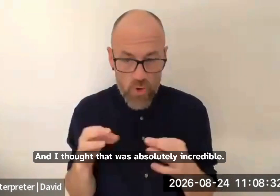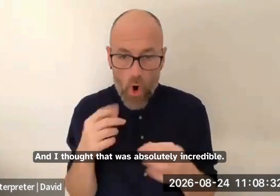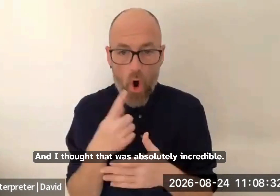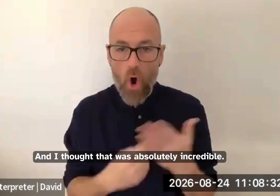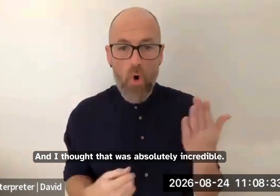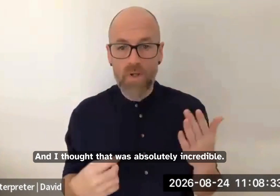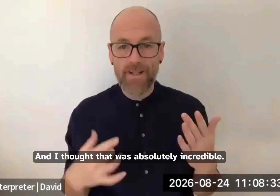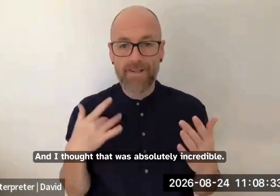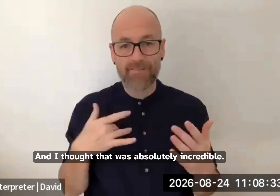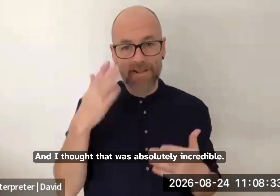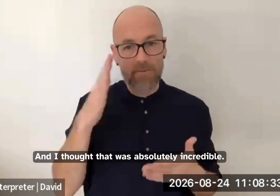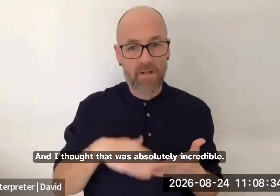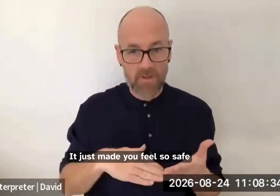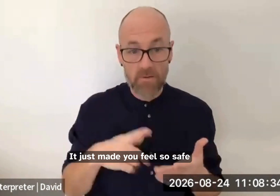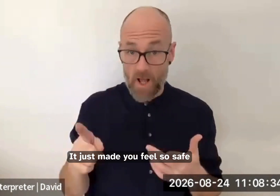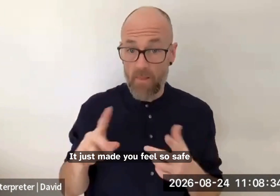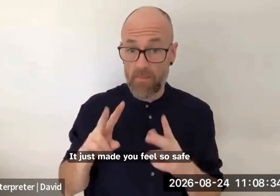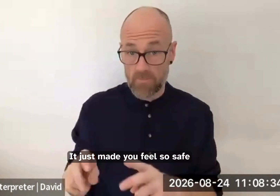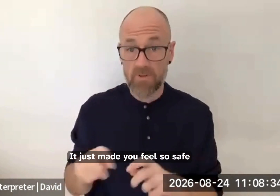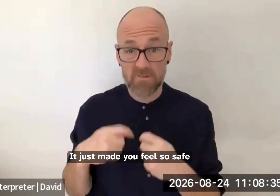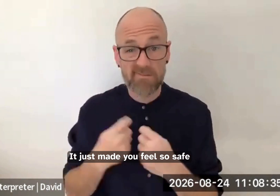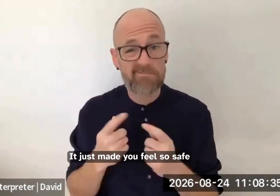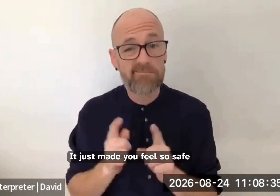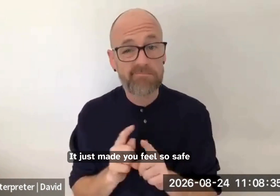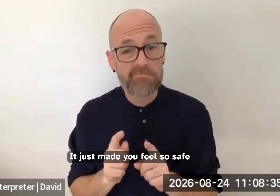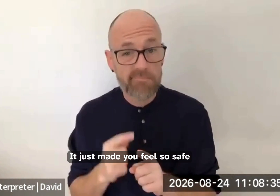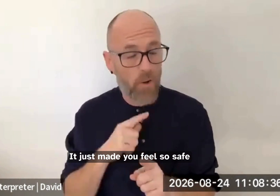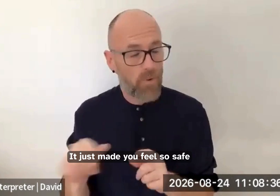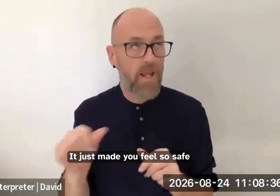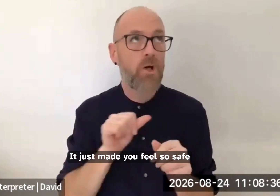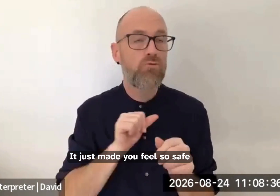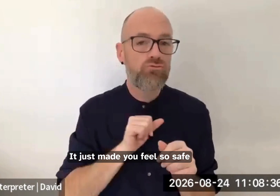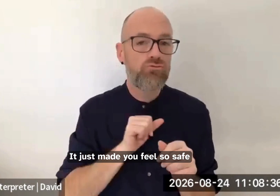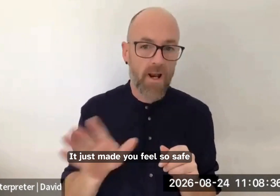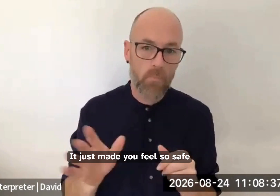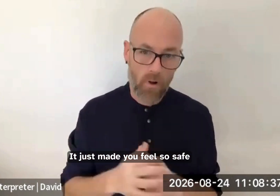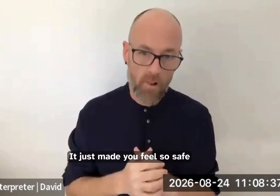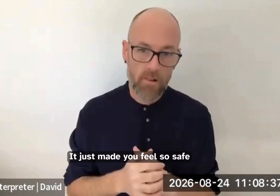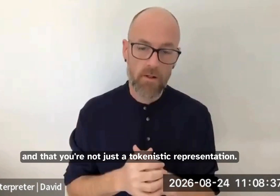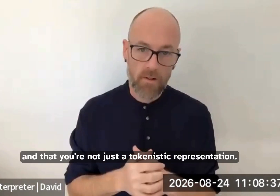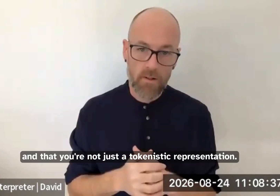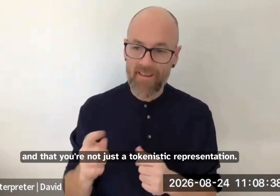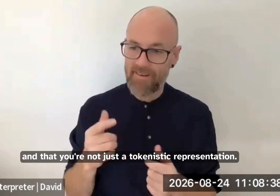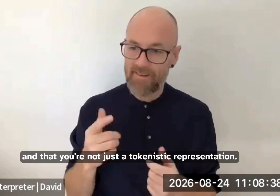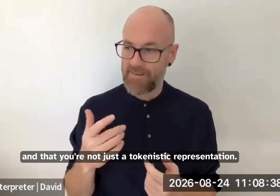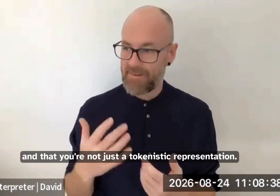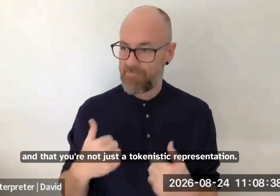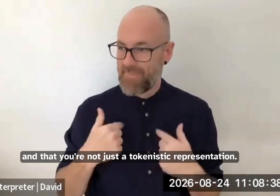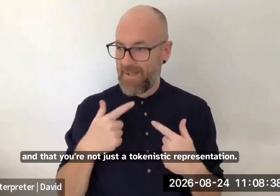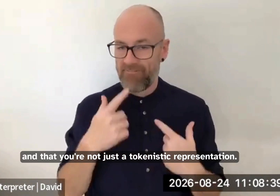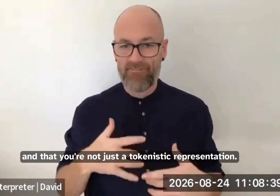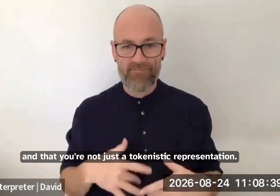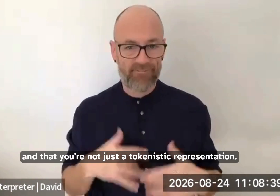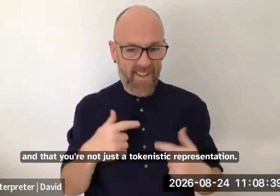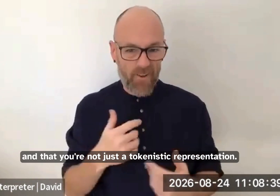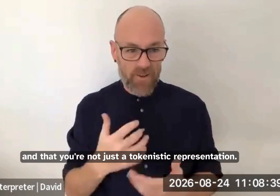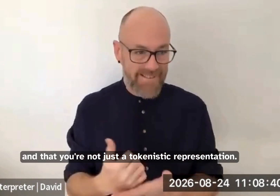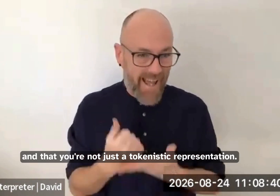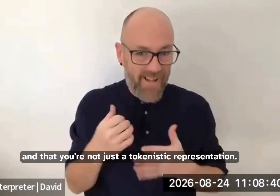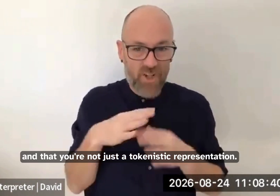experience. And I thought that was absolutely incredible. It just made you feel so safe and that you're not just a